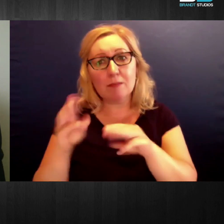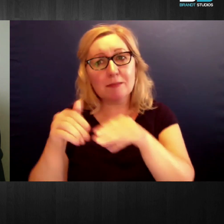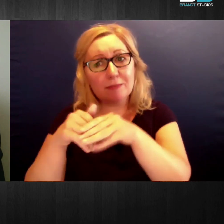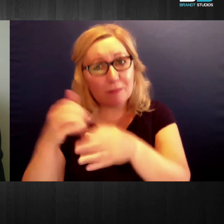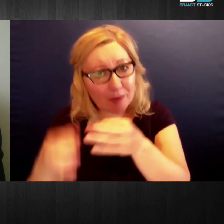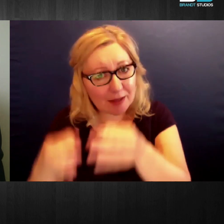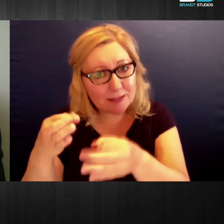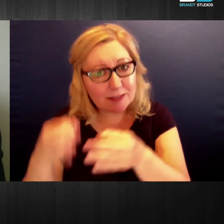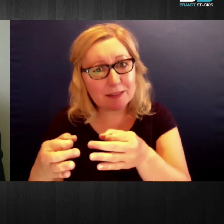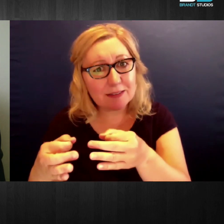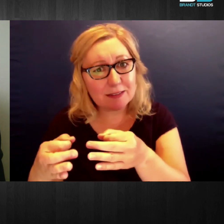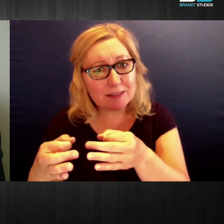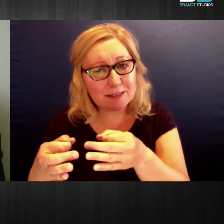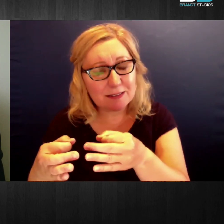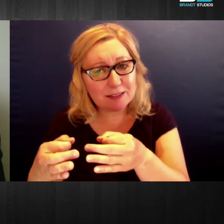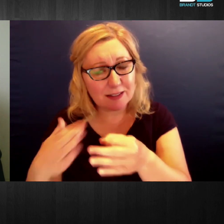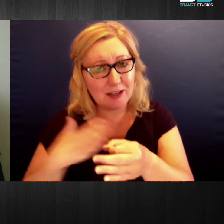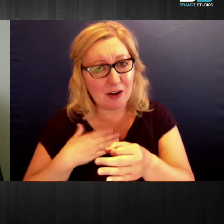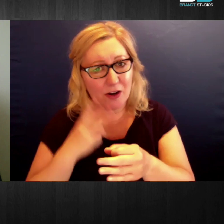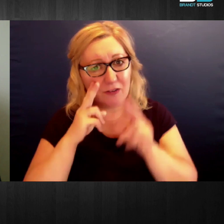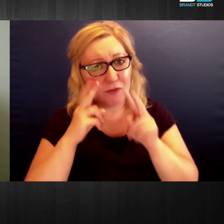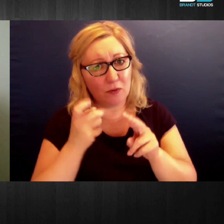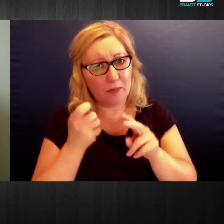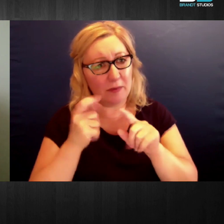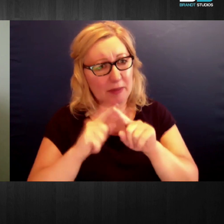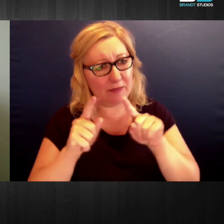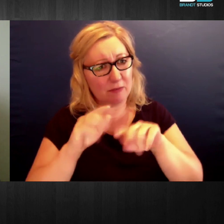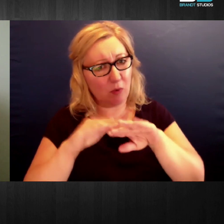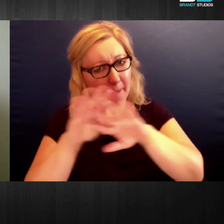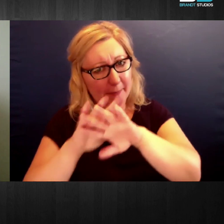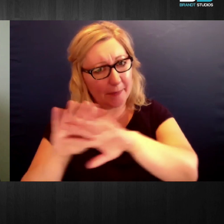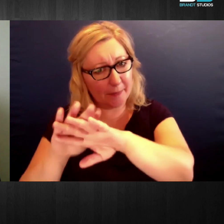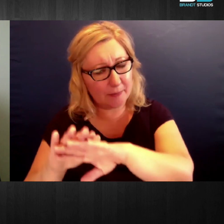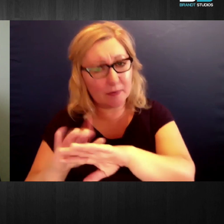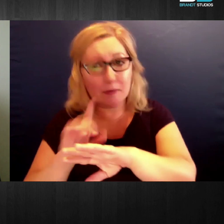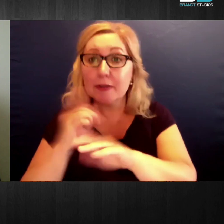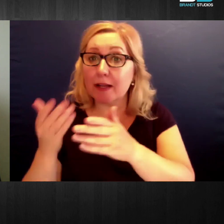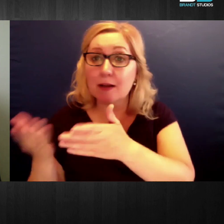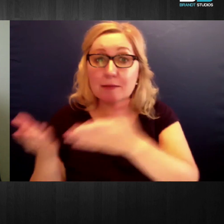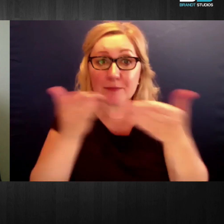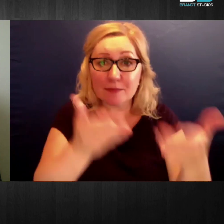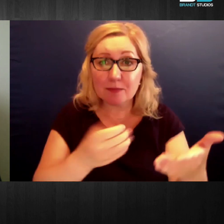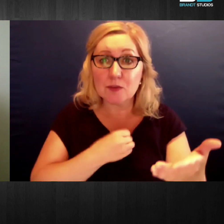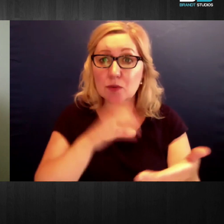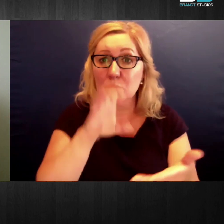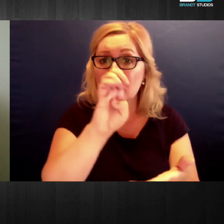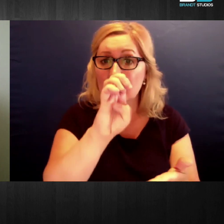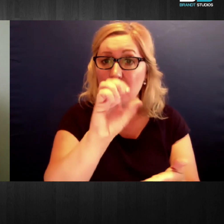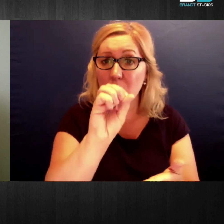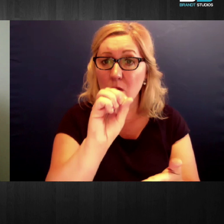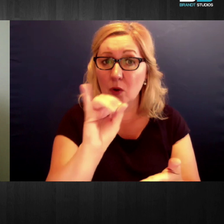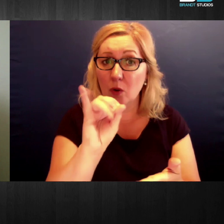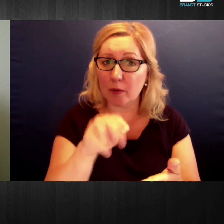let's move now on to Owen. Owen, you're a prolific artist. You've produced an amazing body of